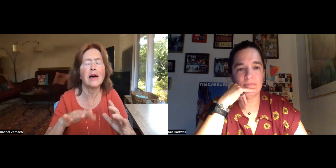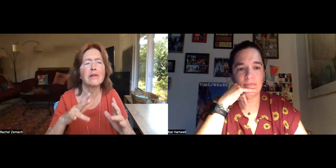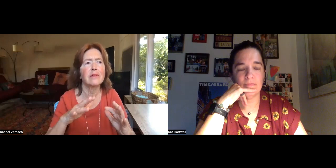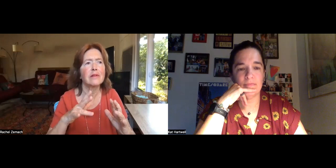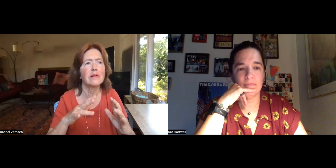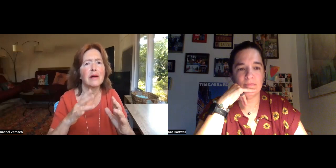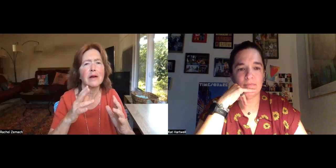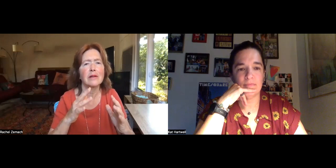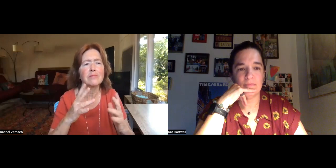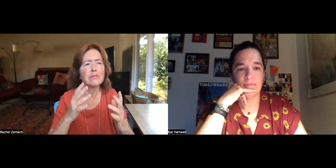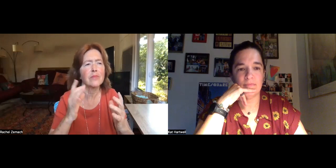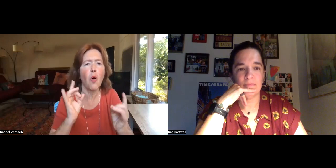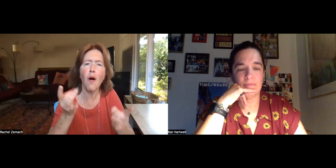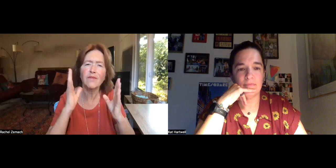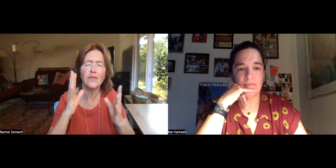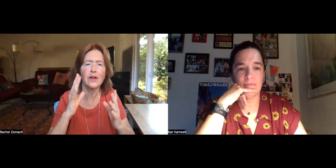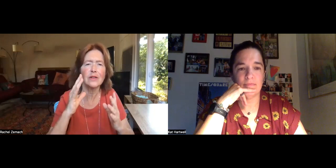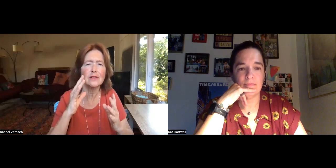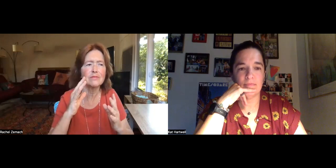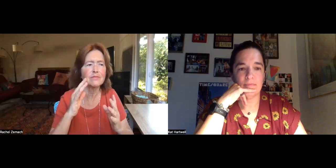that. Not fun.